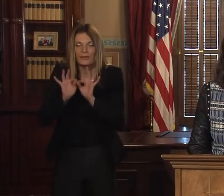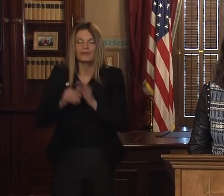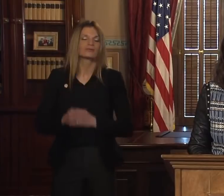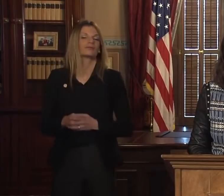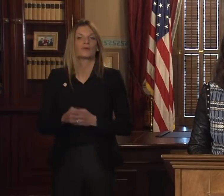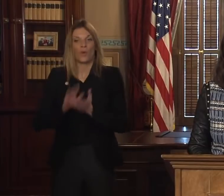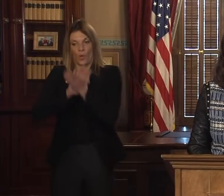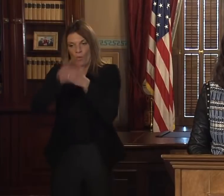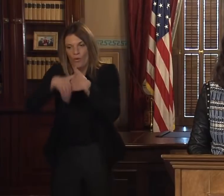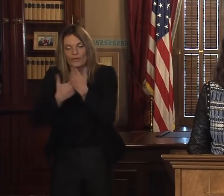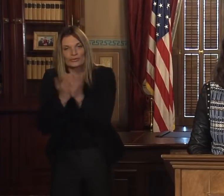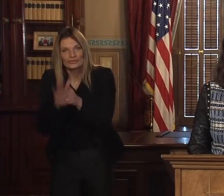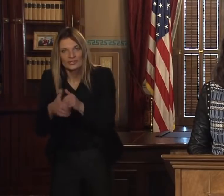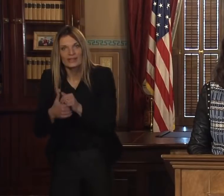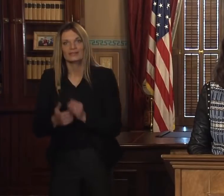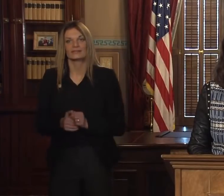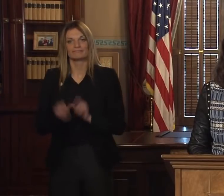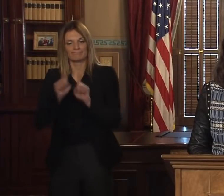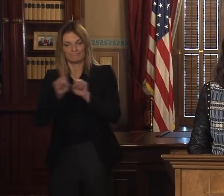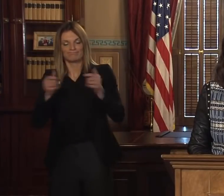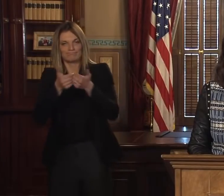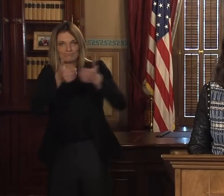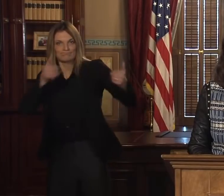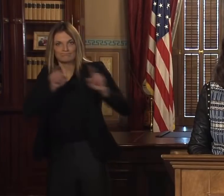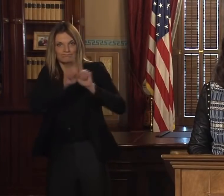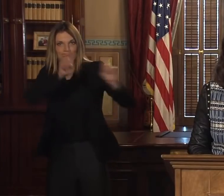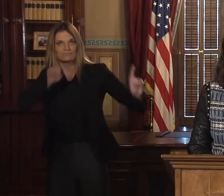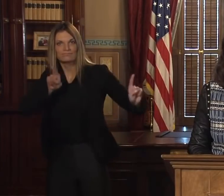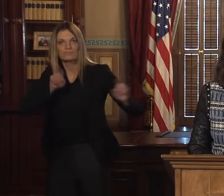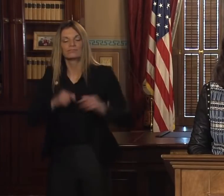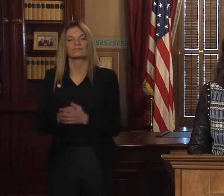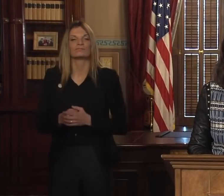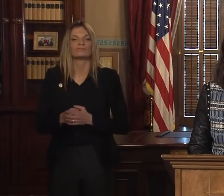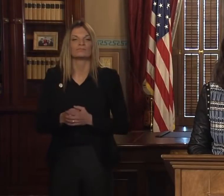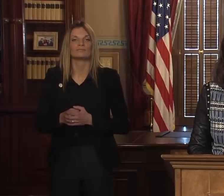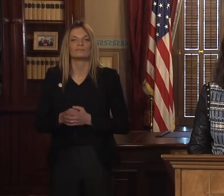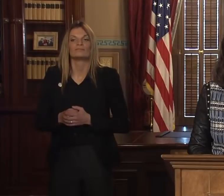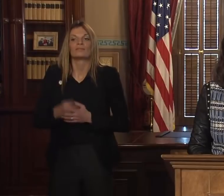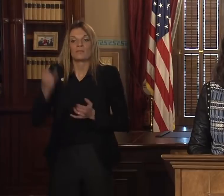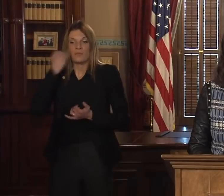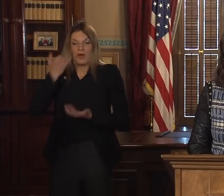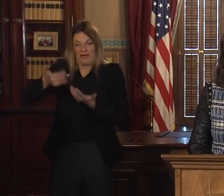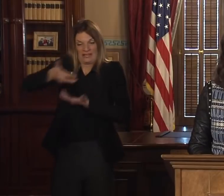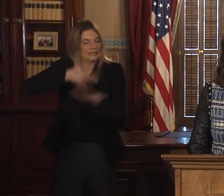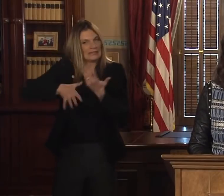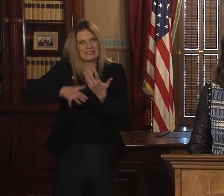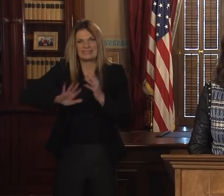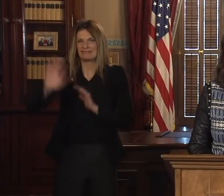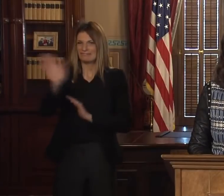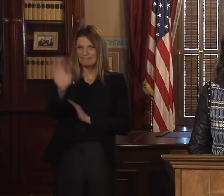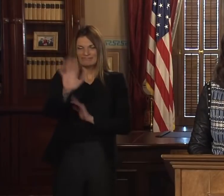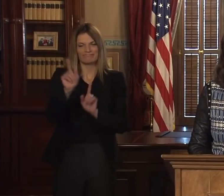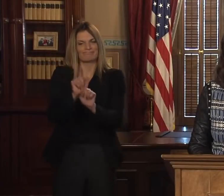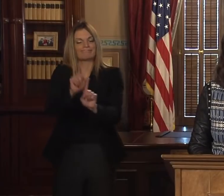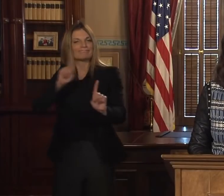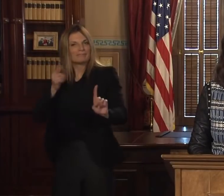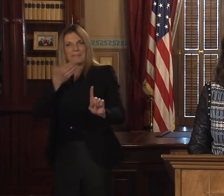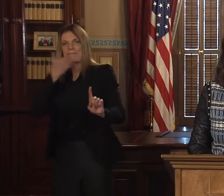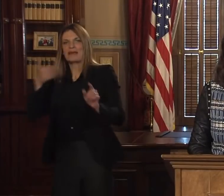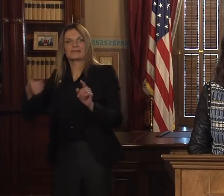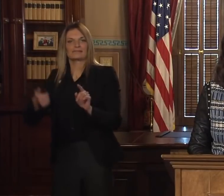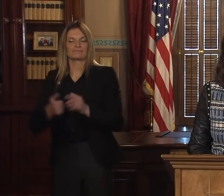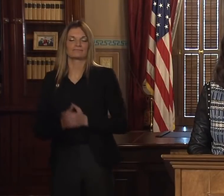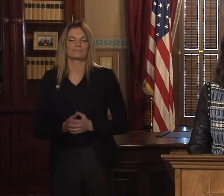washing your hands, social distancing, and being very careful about crowds. Wearing a mask protects